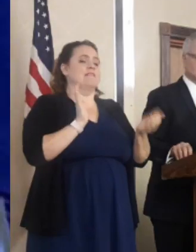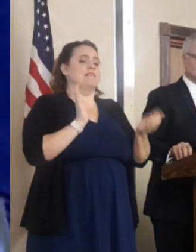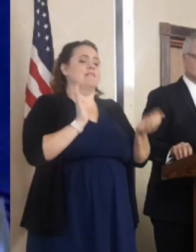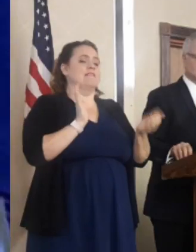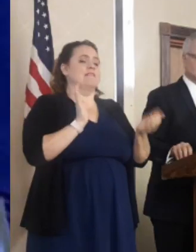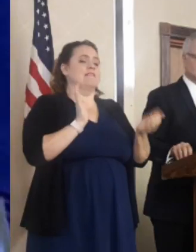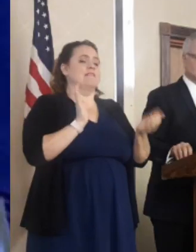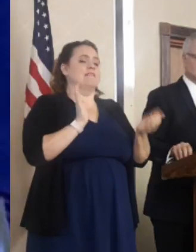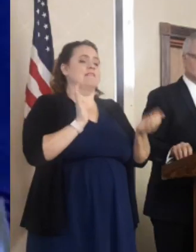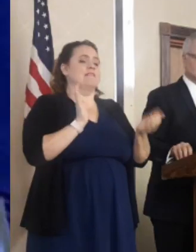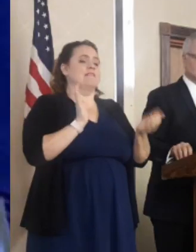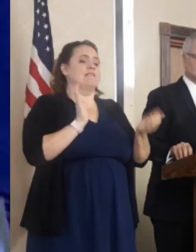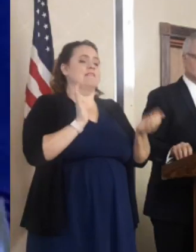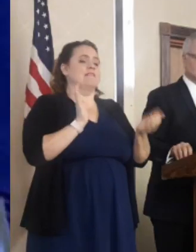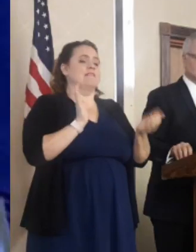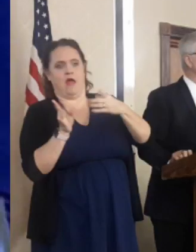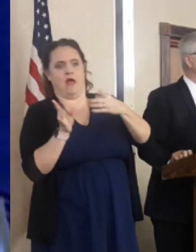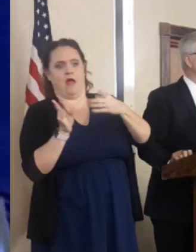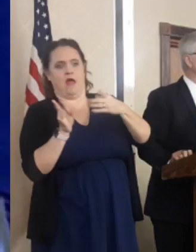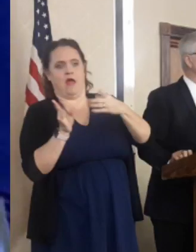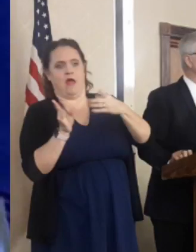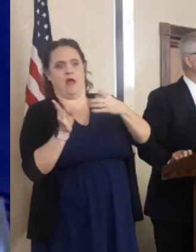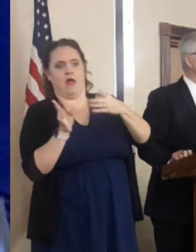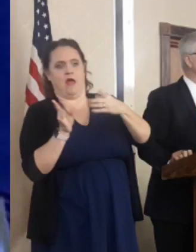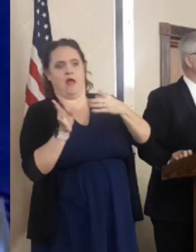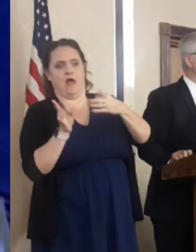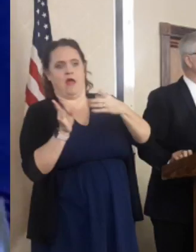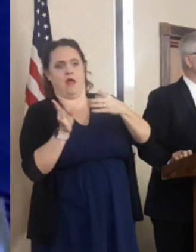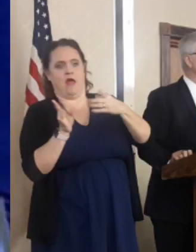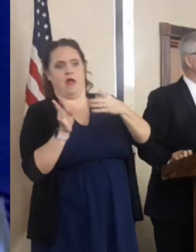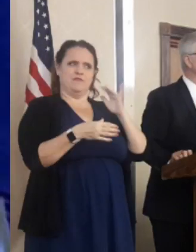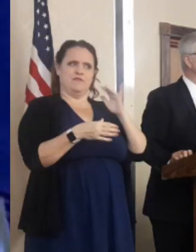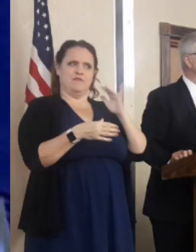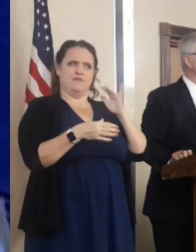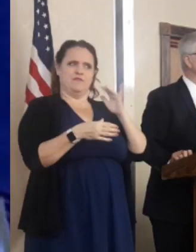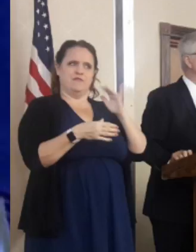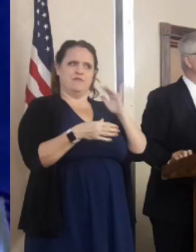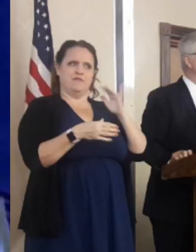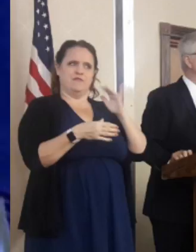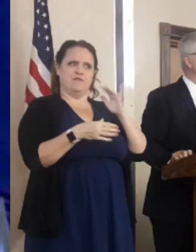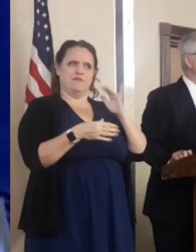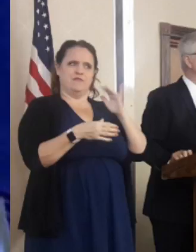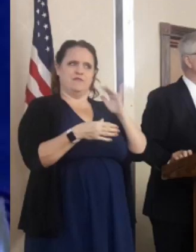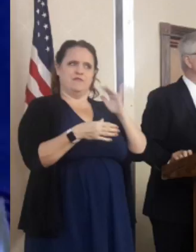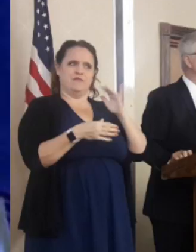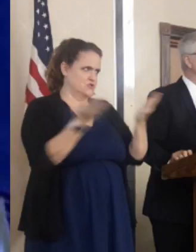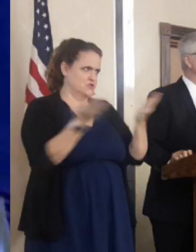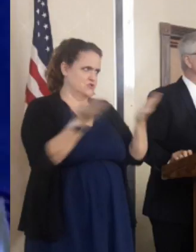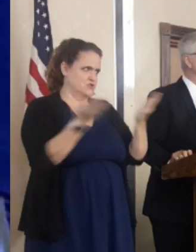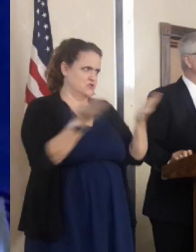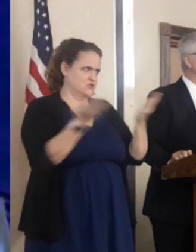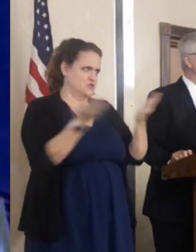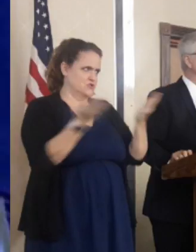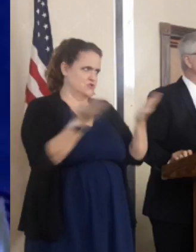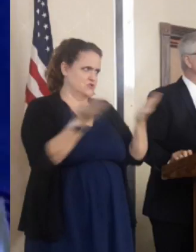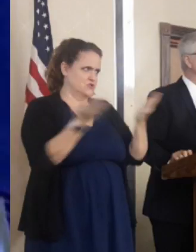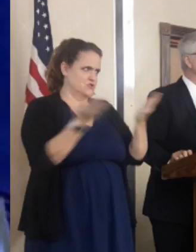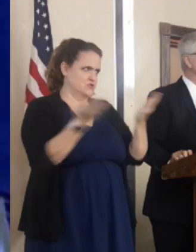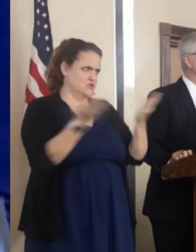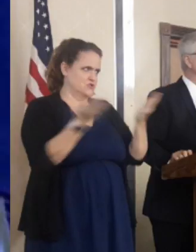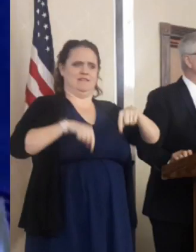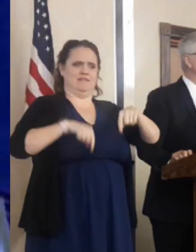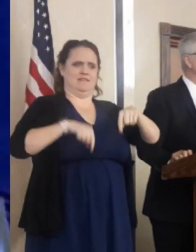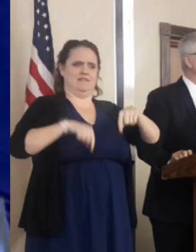that, once again, I think that requires a greater amount of consideration. I think that this is, you